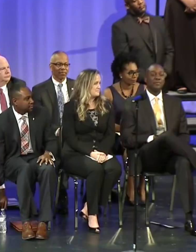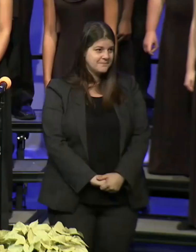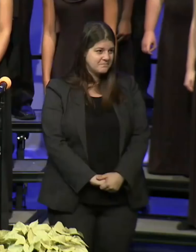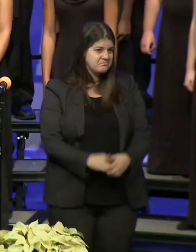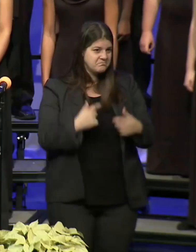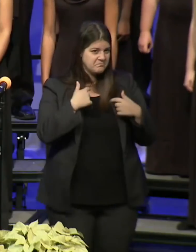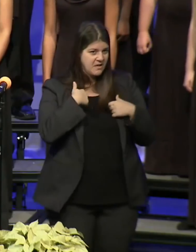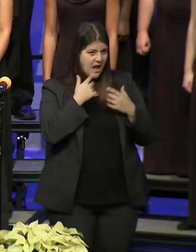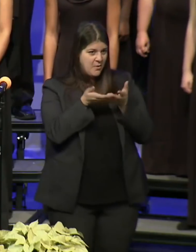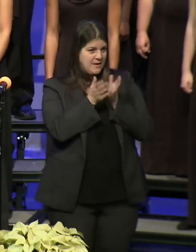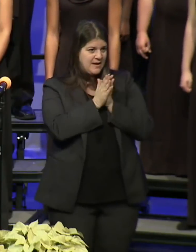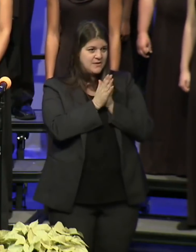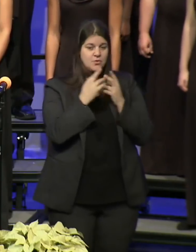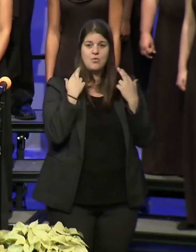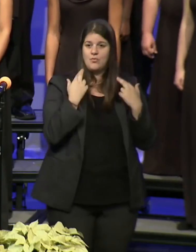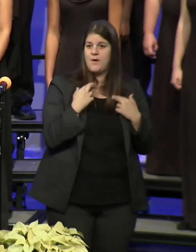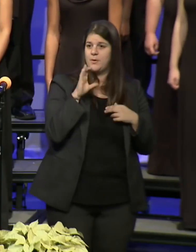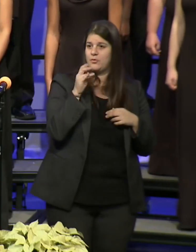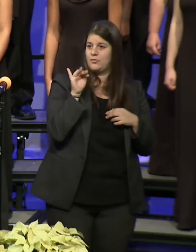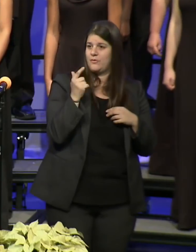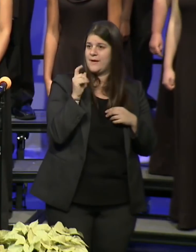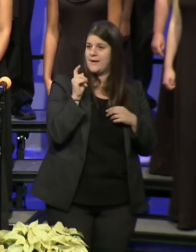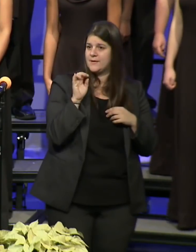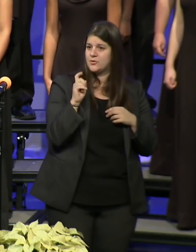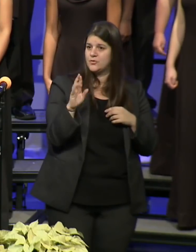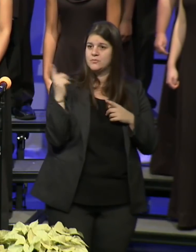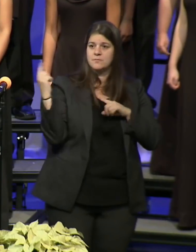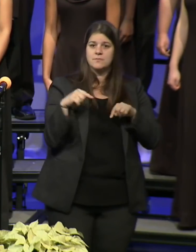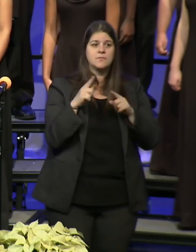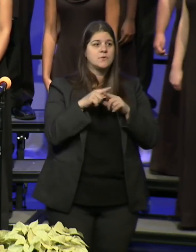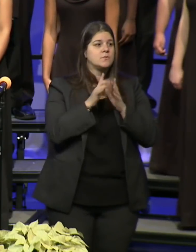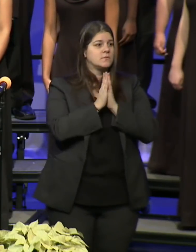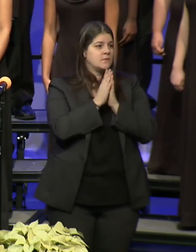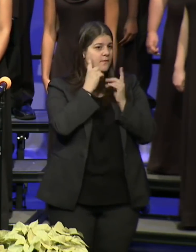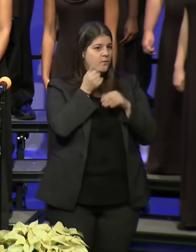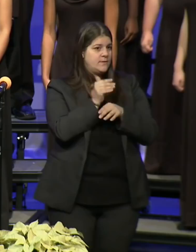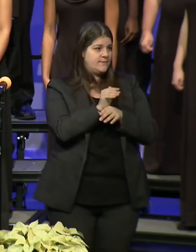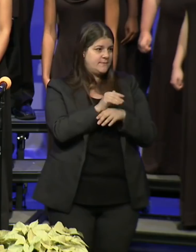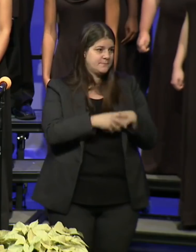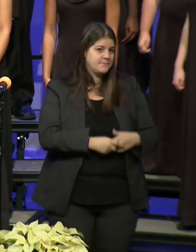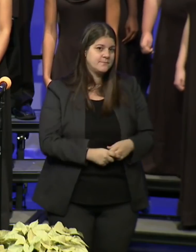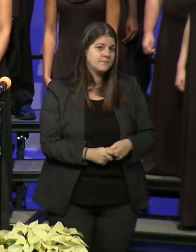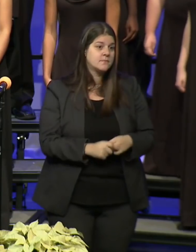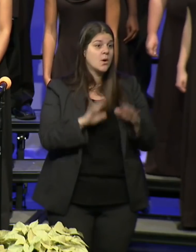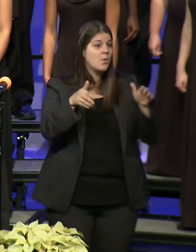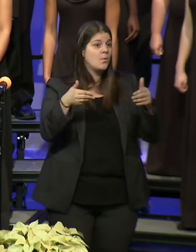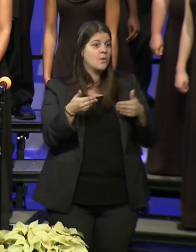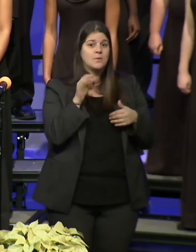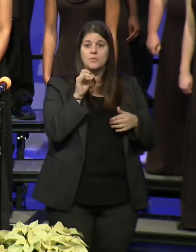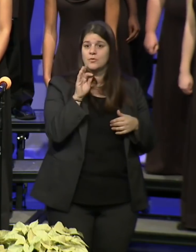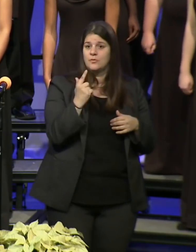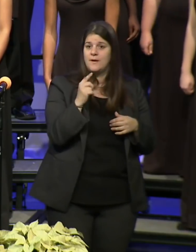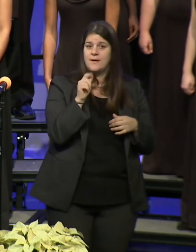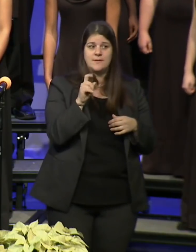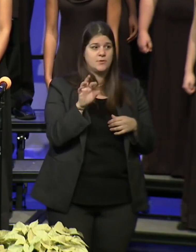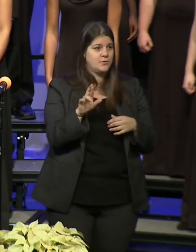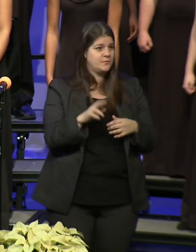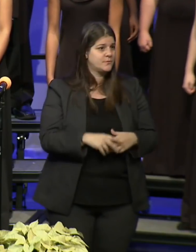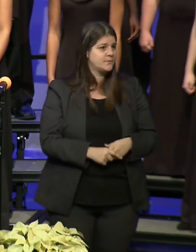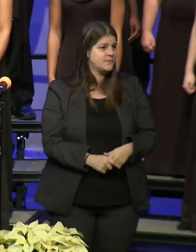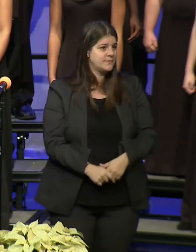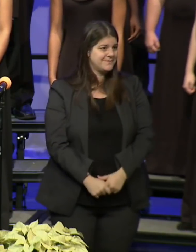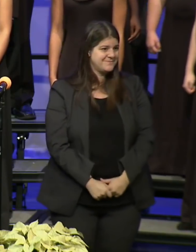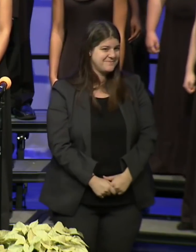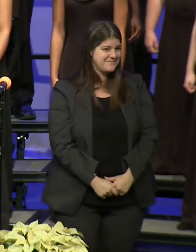I'd like to ask Rabbi Craig Axler to come forward and deliver the invocation for the evening. Please welcome Craig Axler. Rabbi